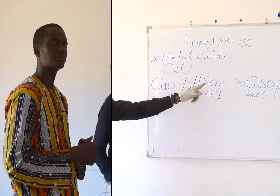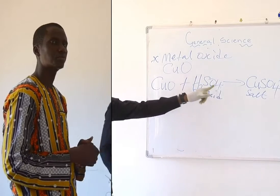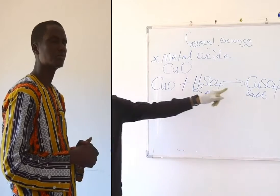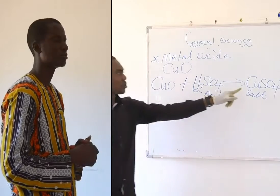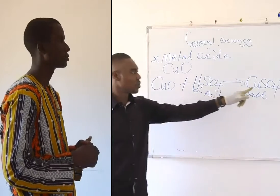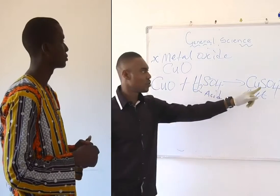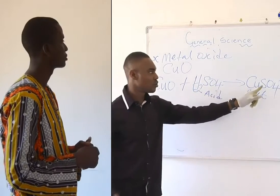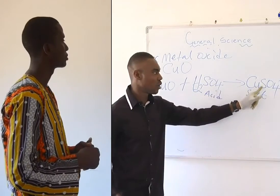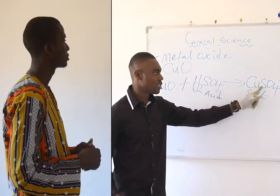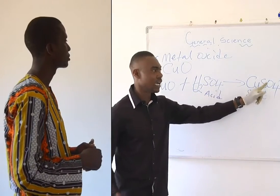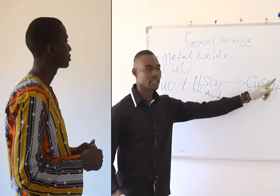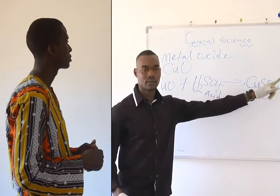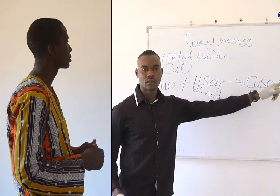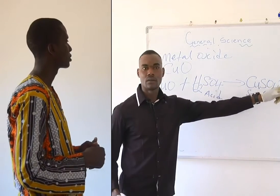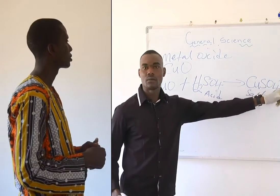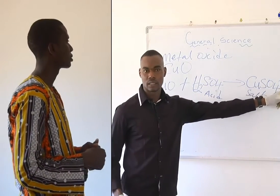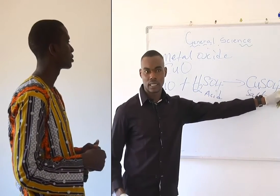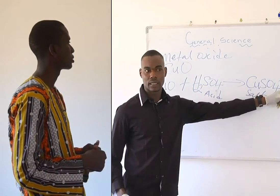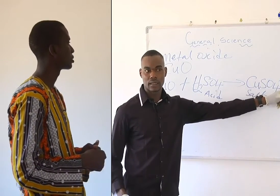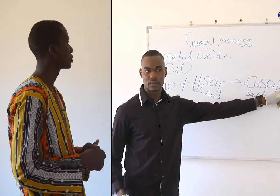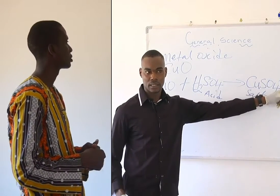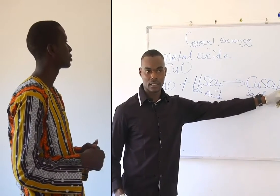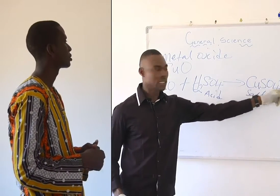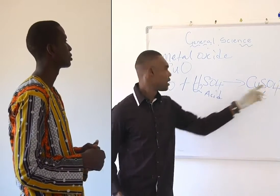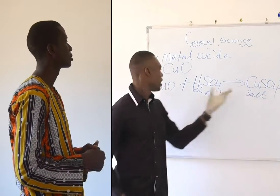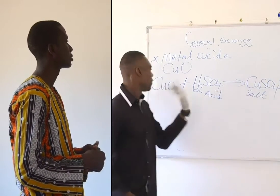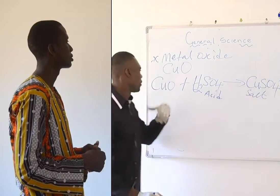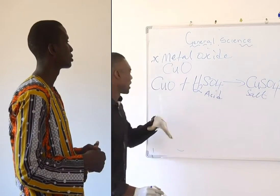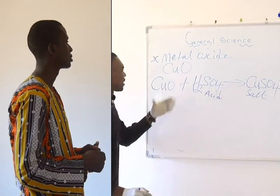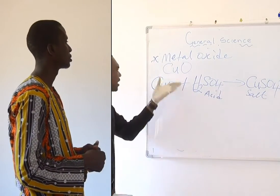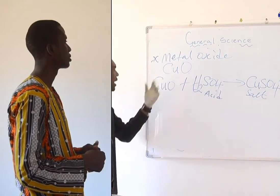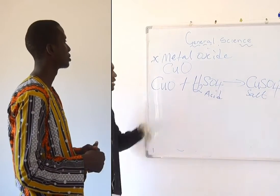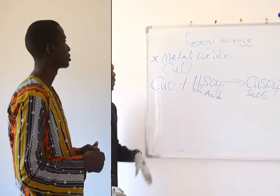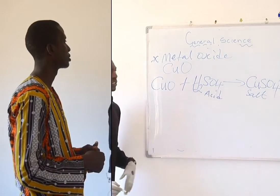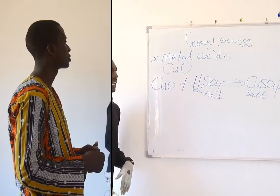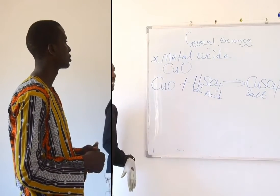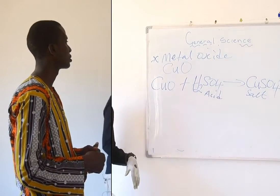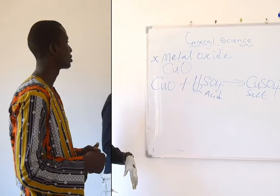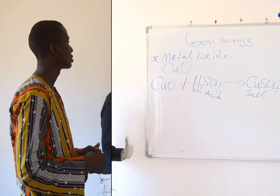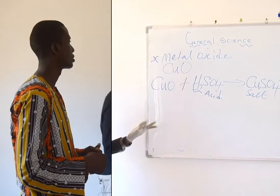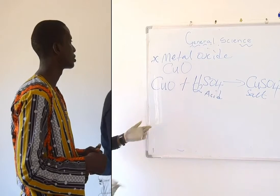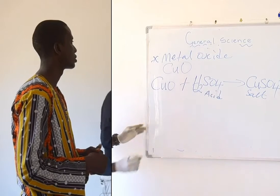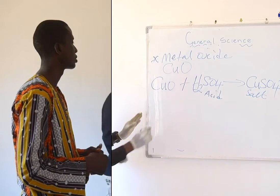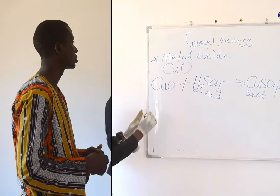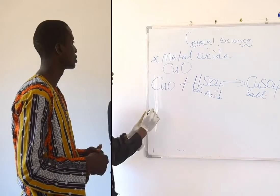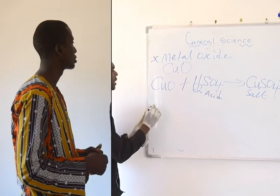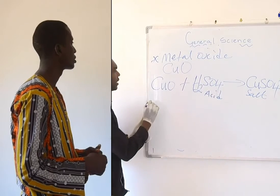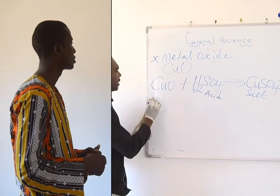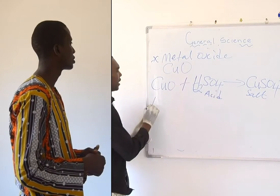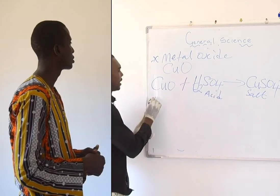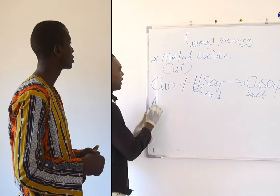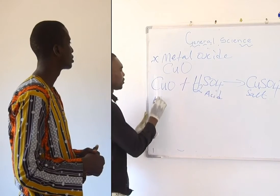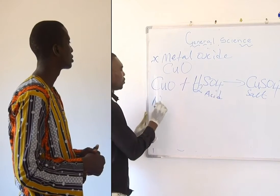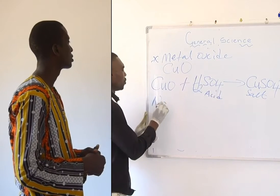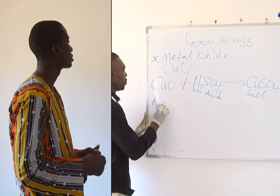acid, to produce salt and water, please. If you take another oxide here, for example, let's say